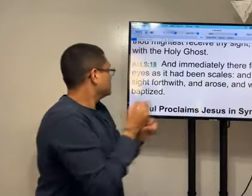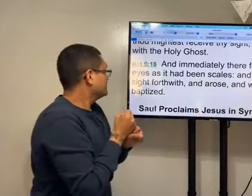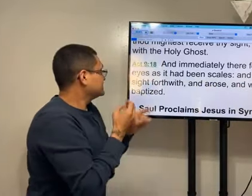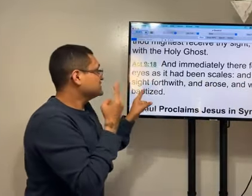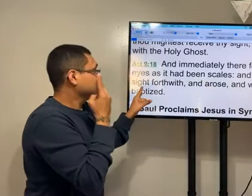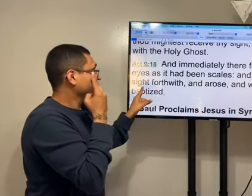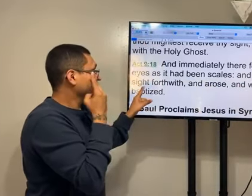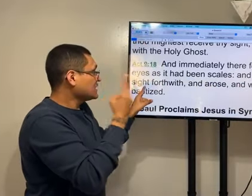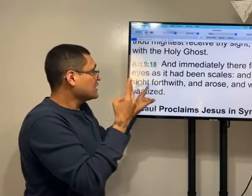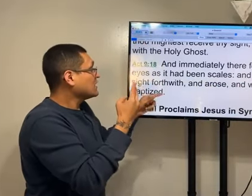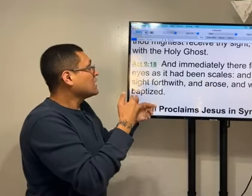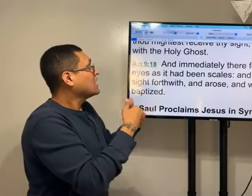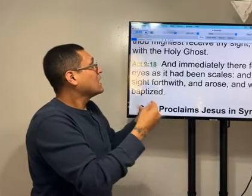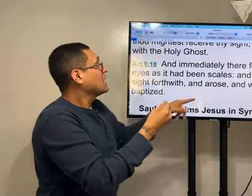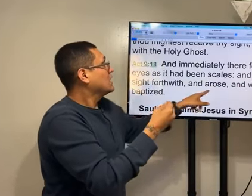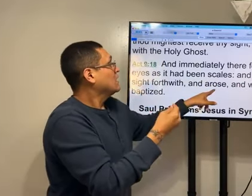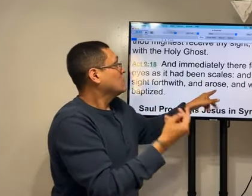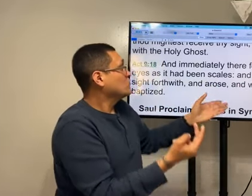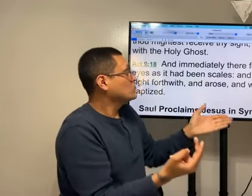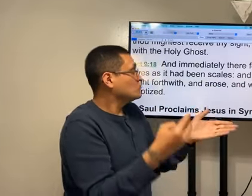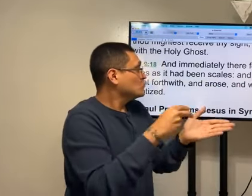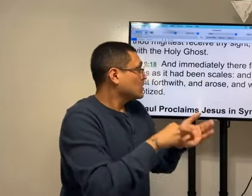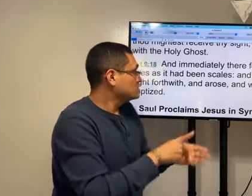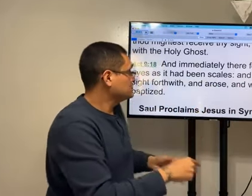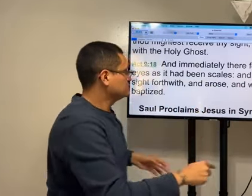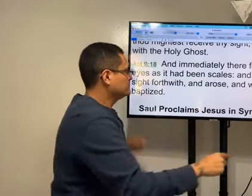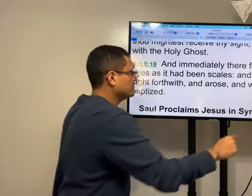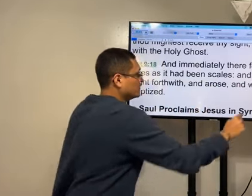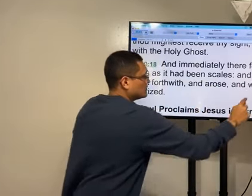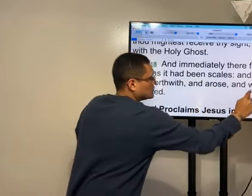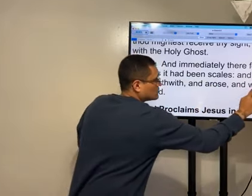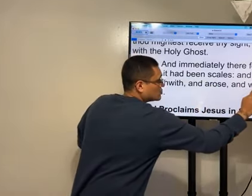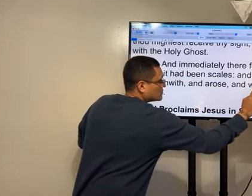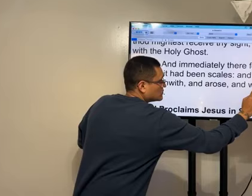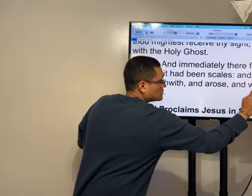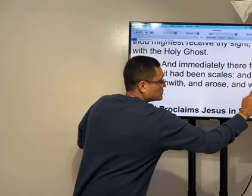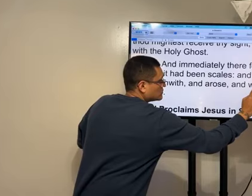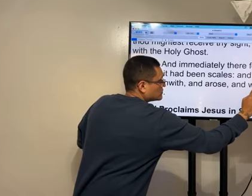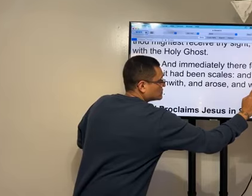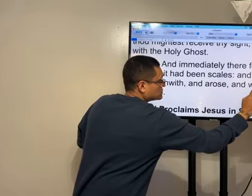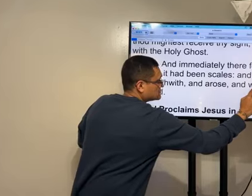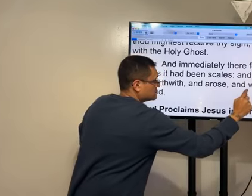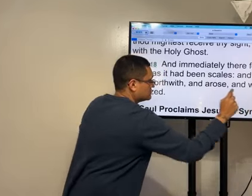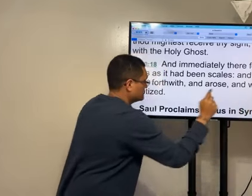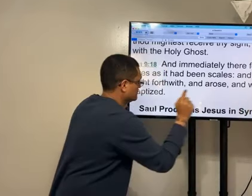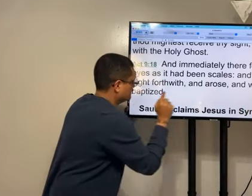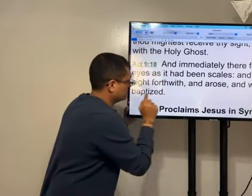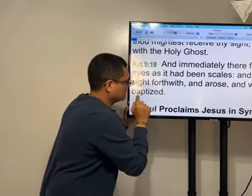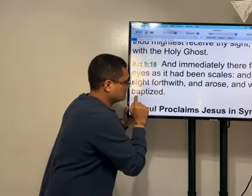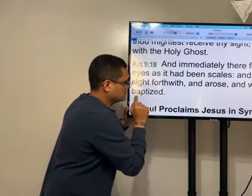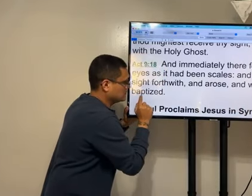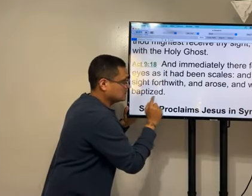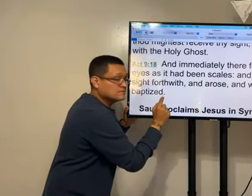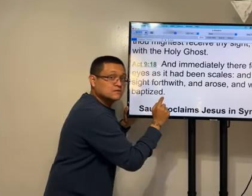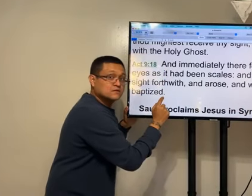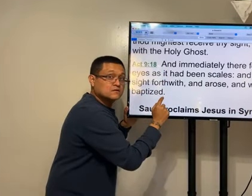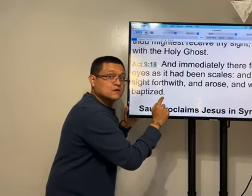And he received sight forthwith and arose and was